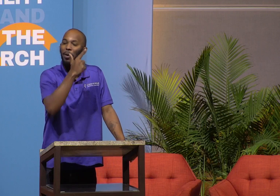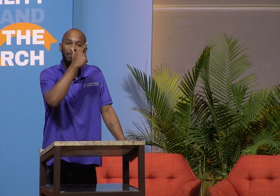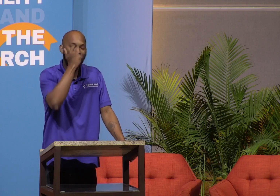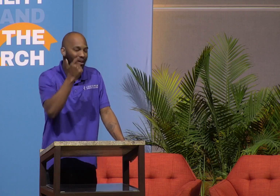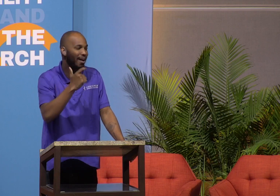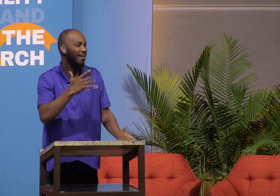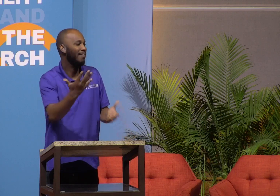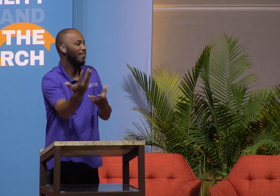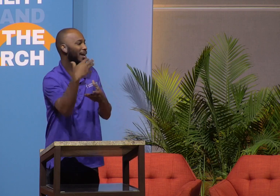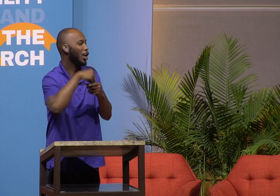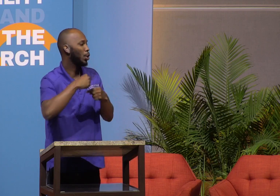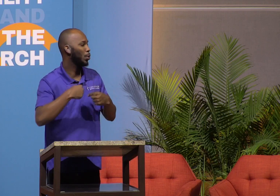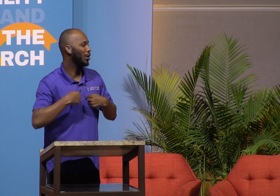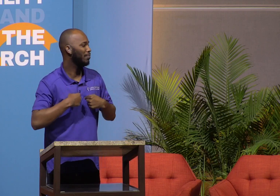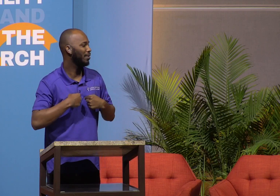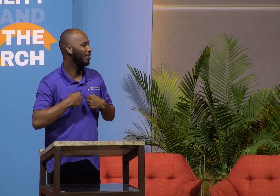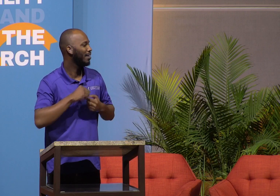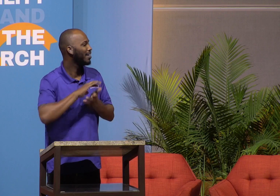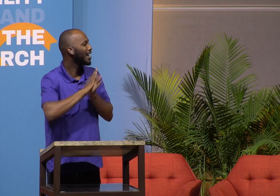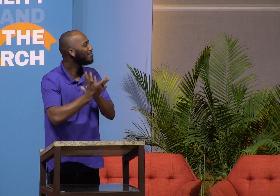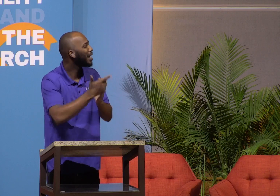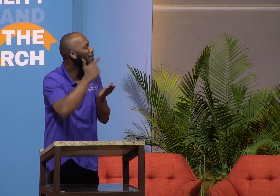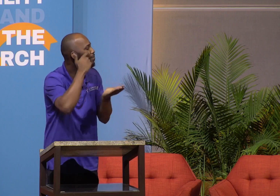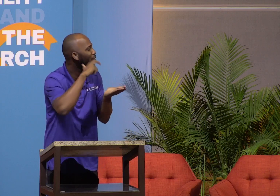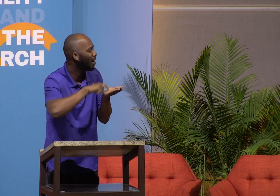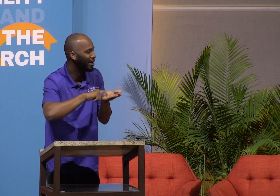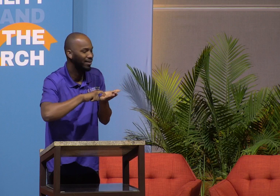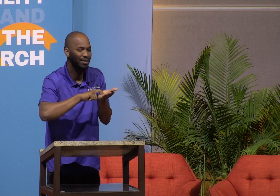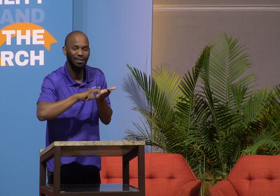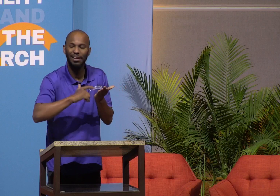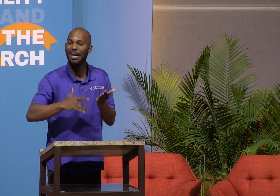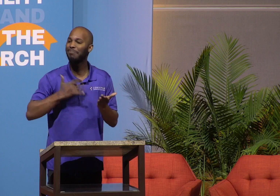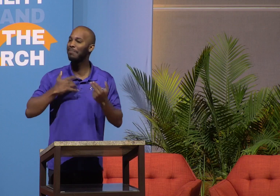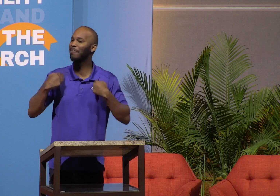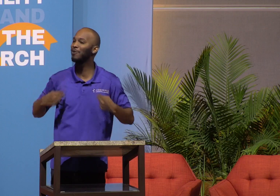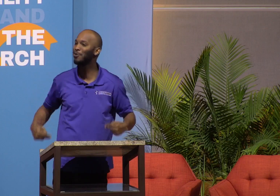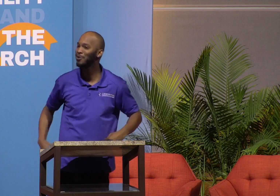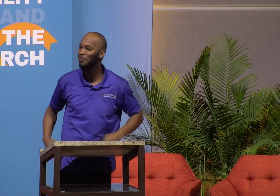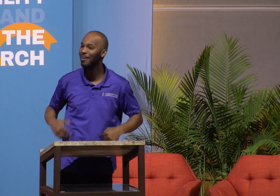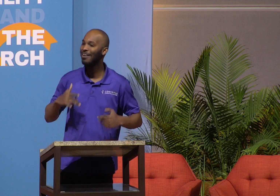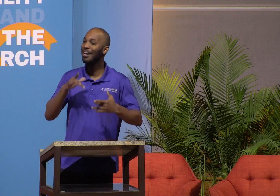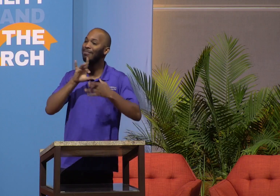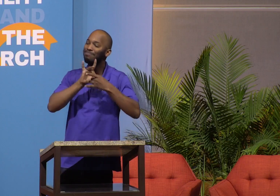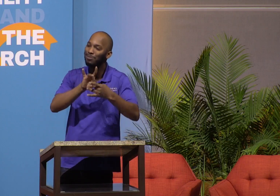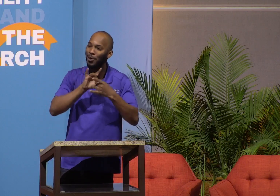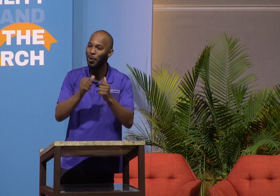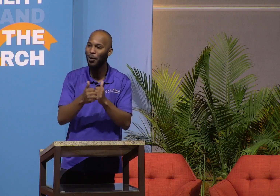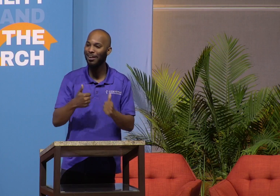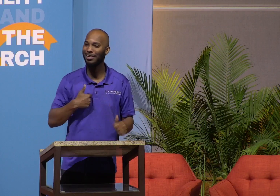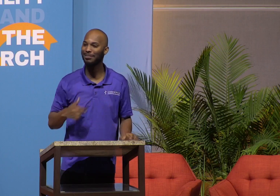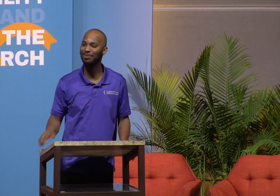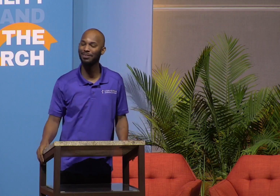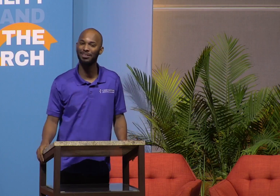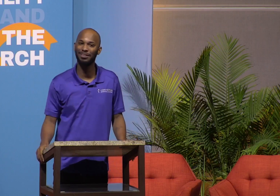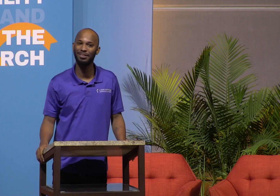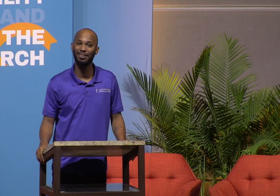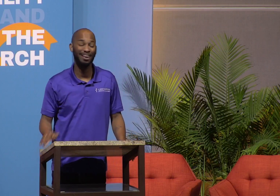had this sense of belonging at this church. I was included. I was actually recognized